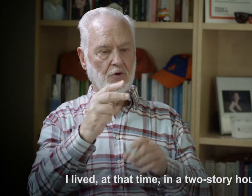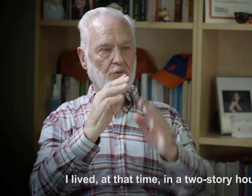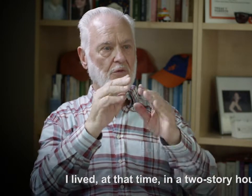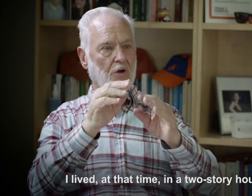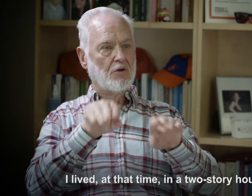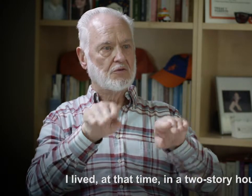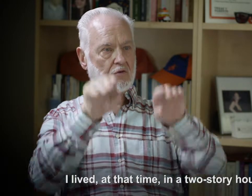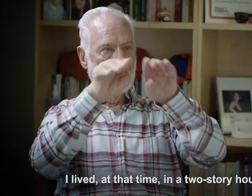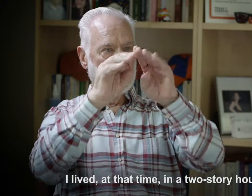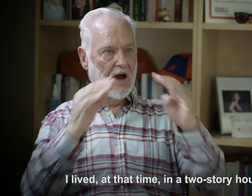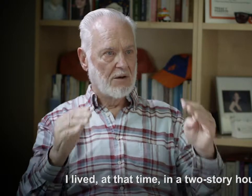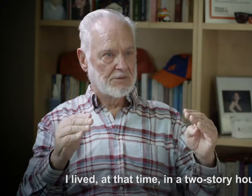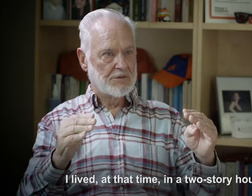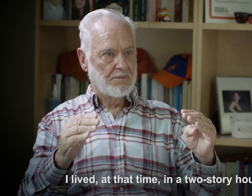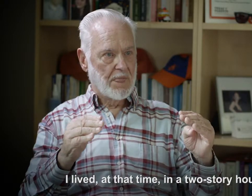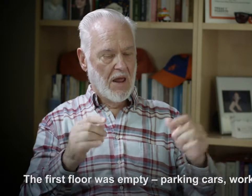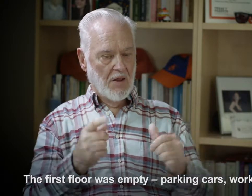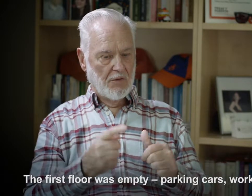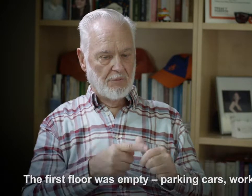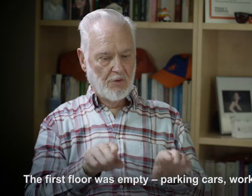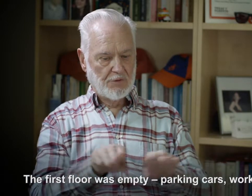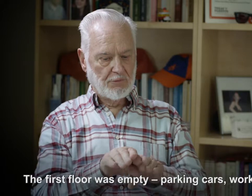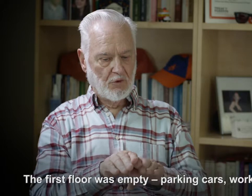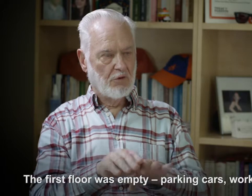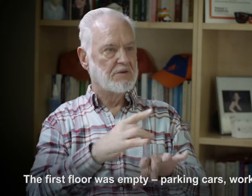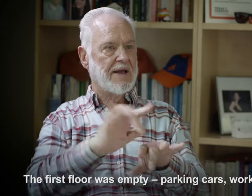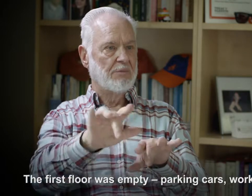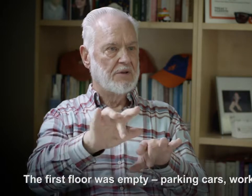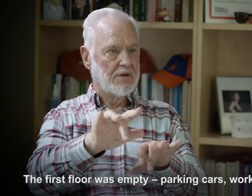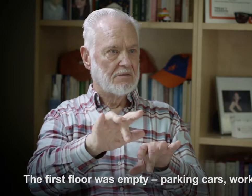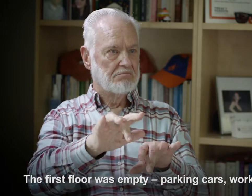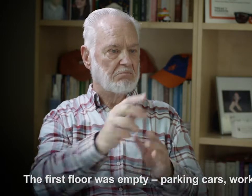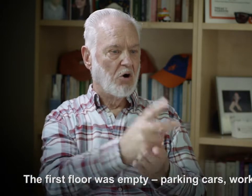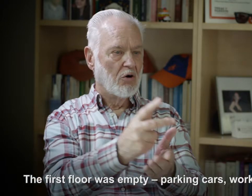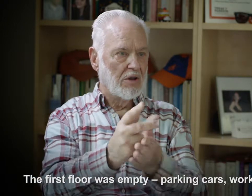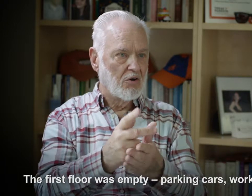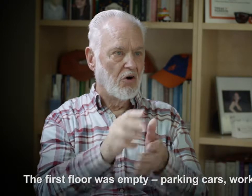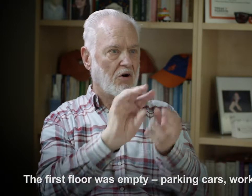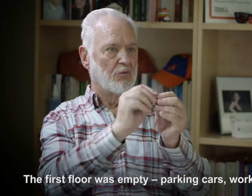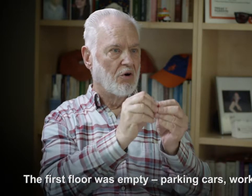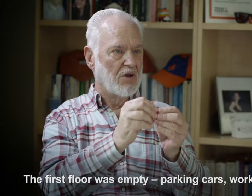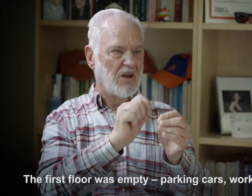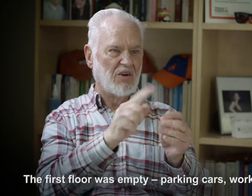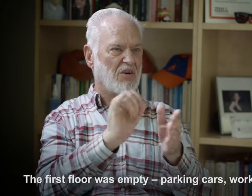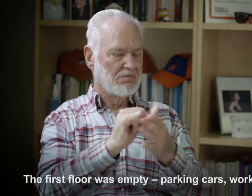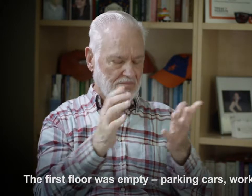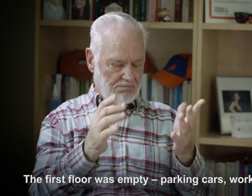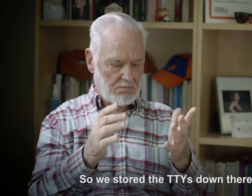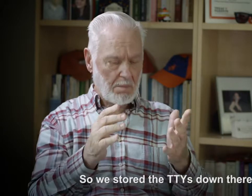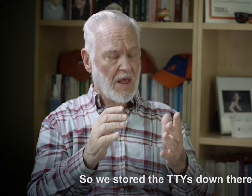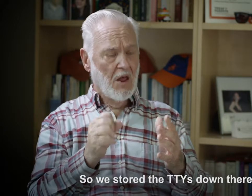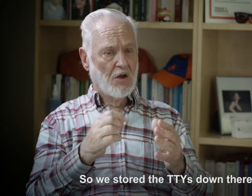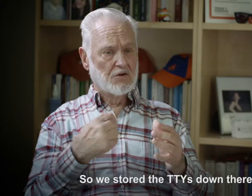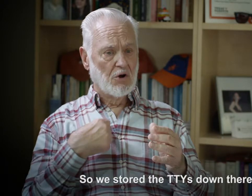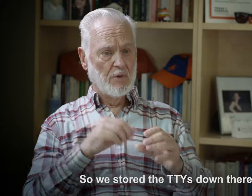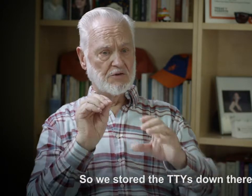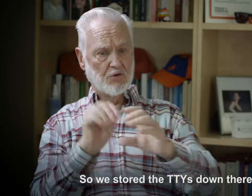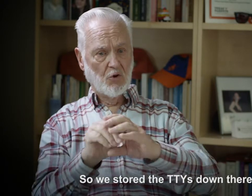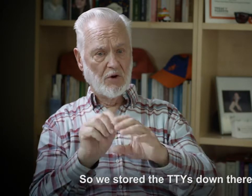two-story house. The first floor was empty, parking cars, working and all. So we stored